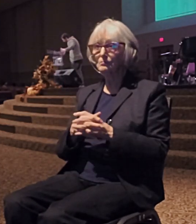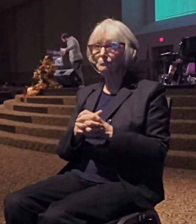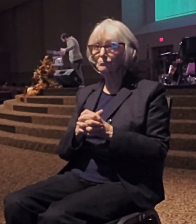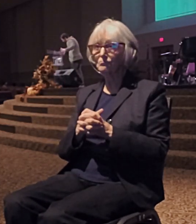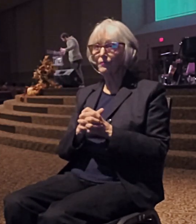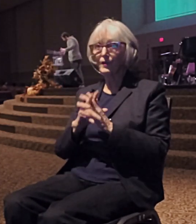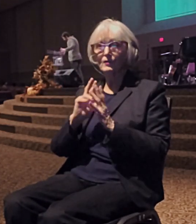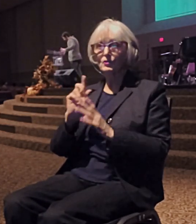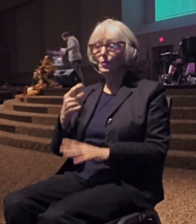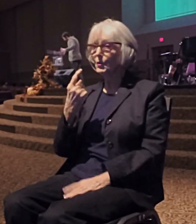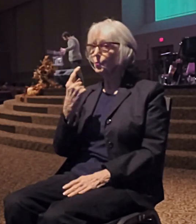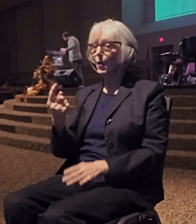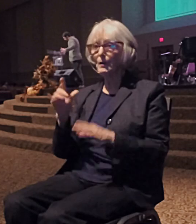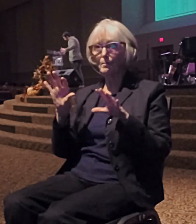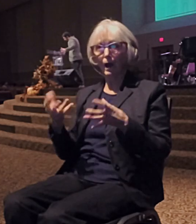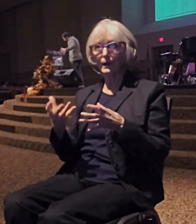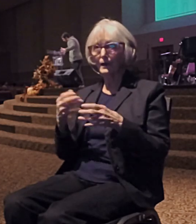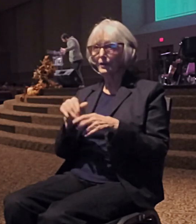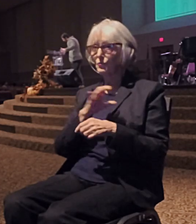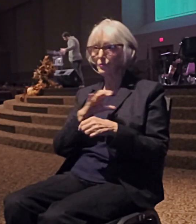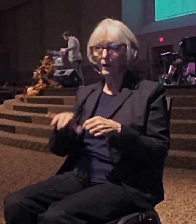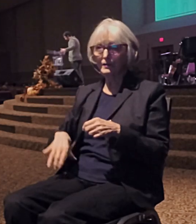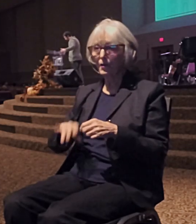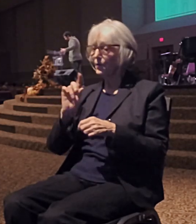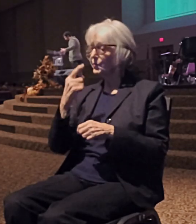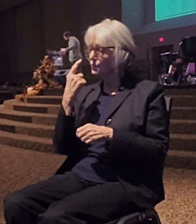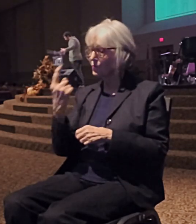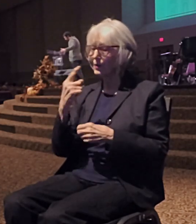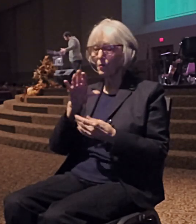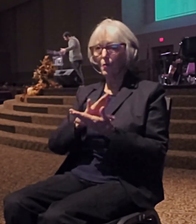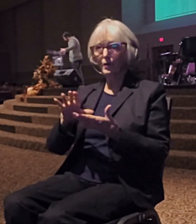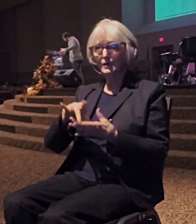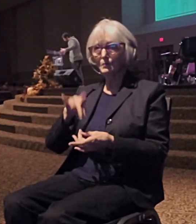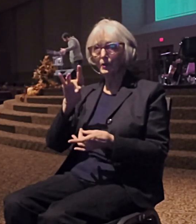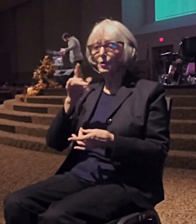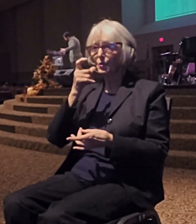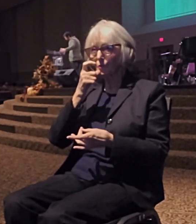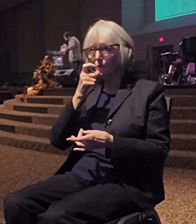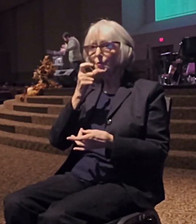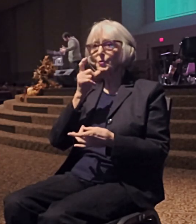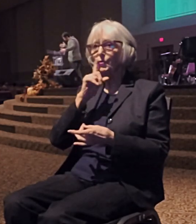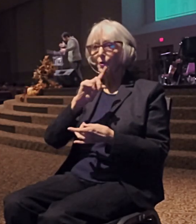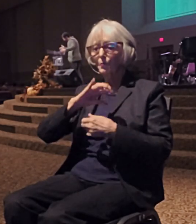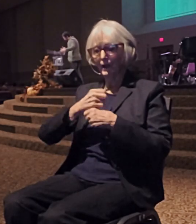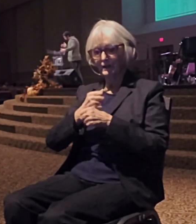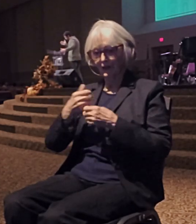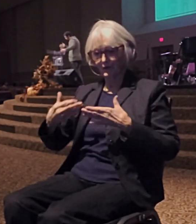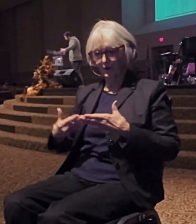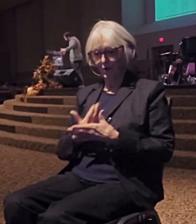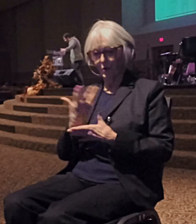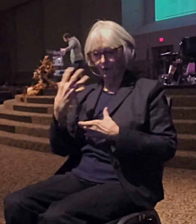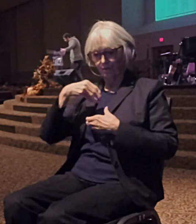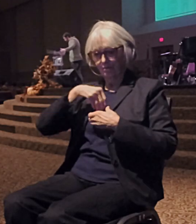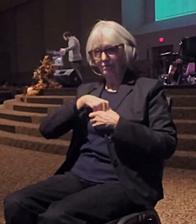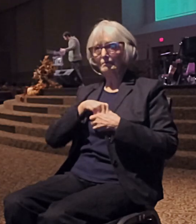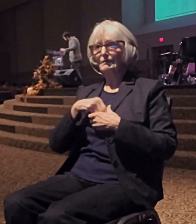There's only one body of Christ. There's only one Holy Spirit who regenerates and fills and seals. There's only one calling, one